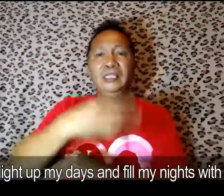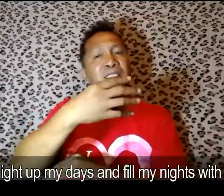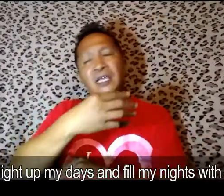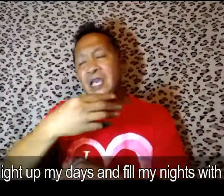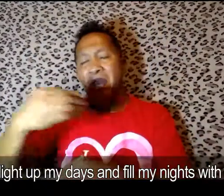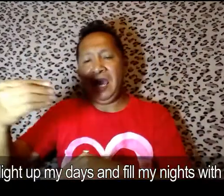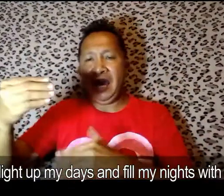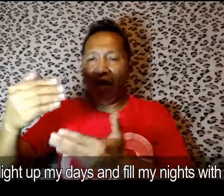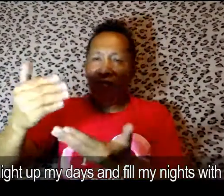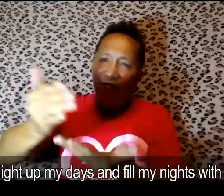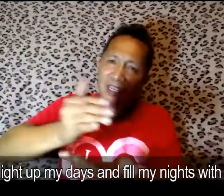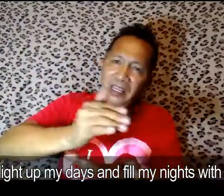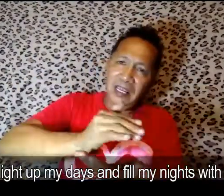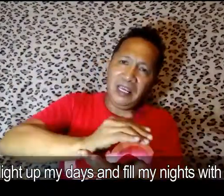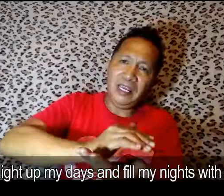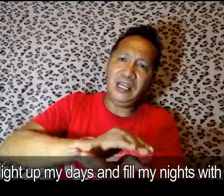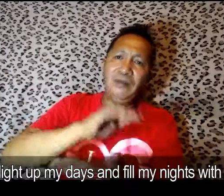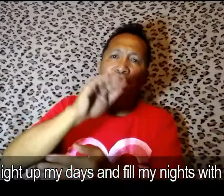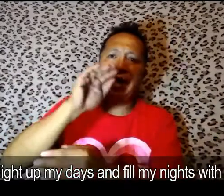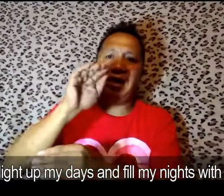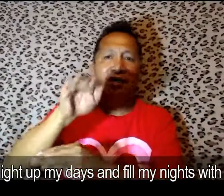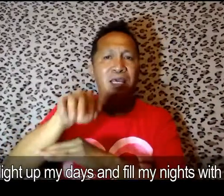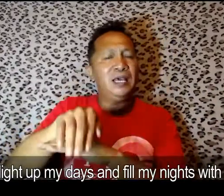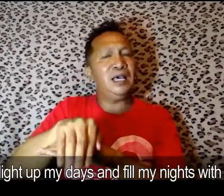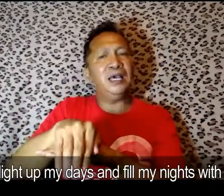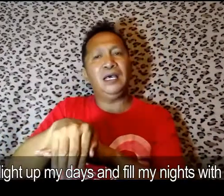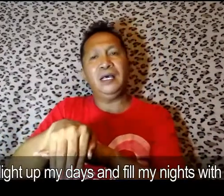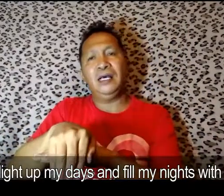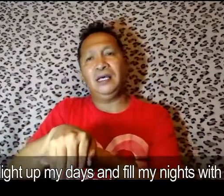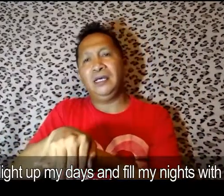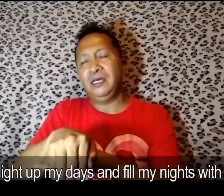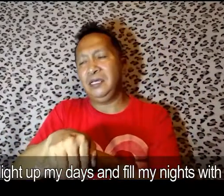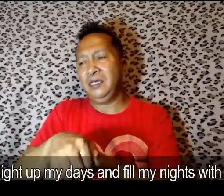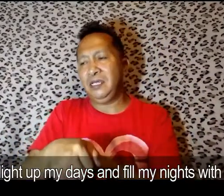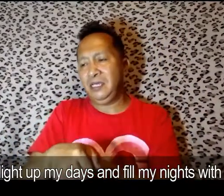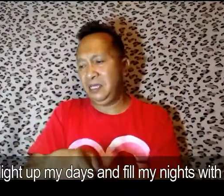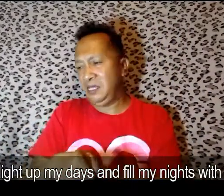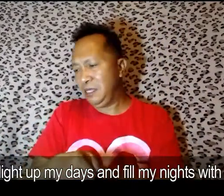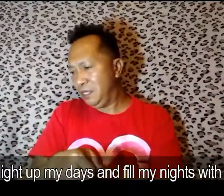I'd fill my nights